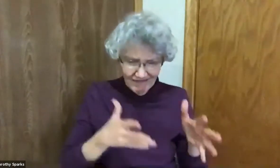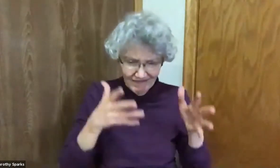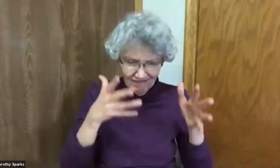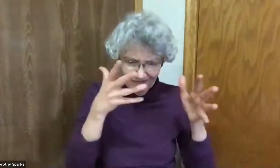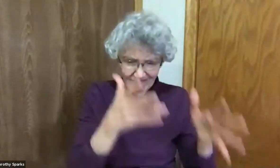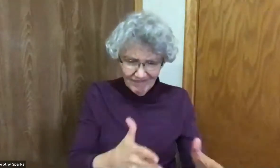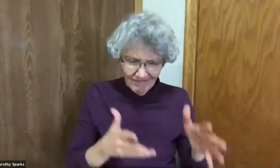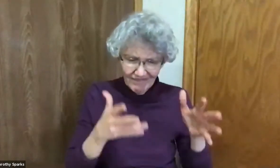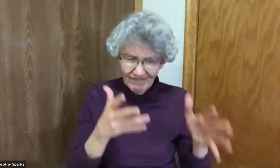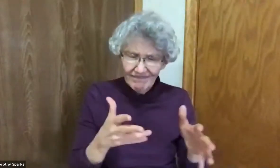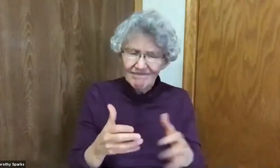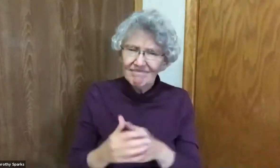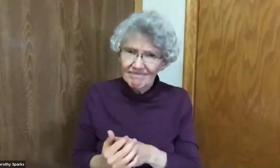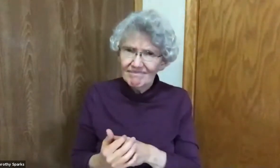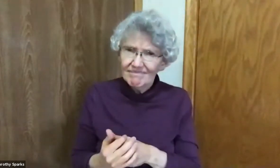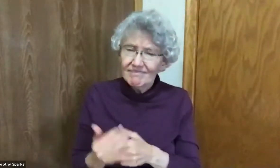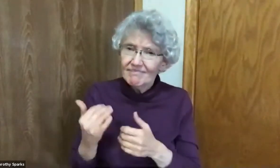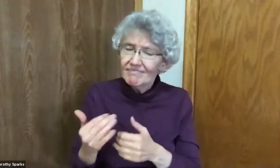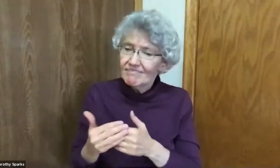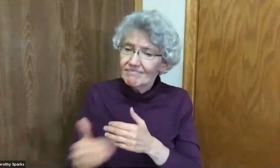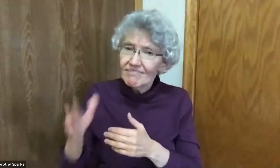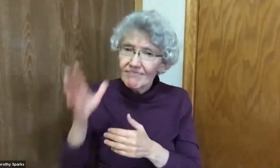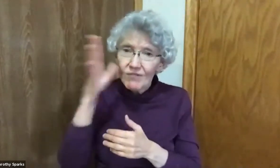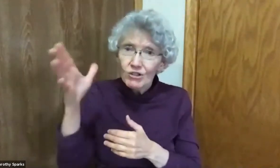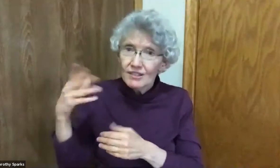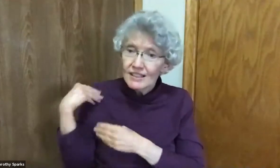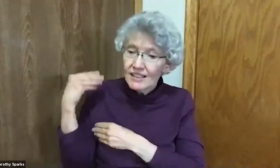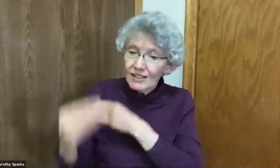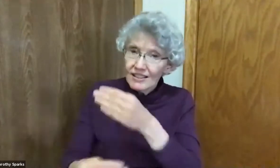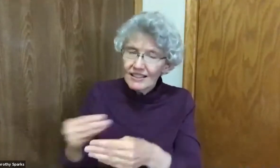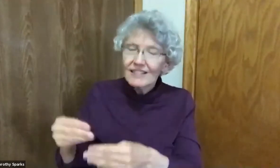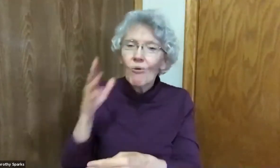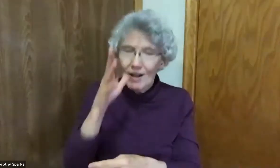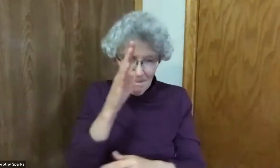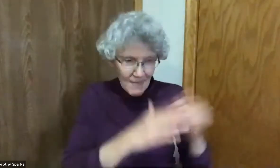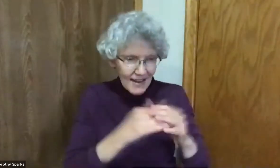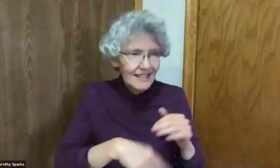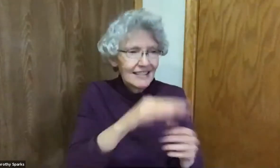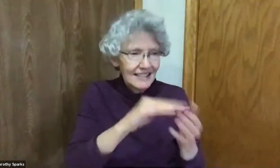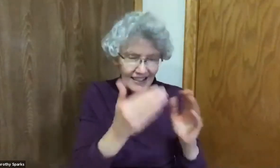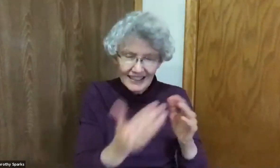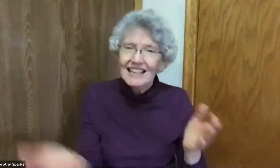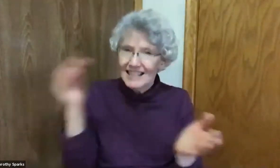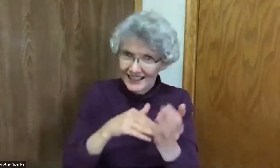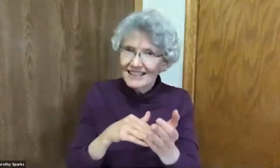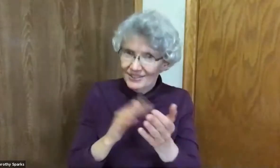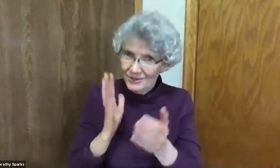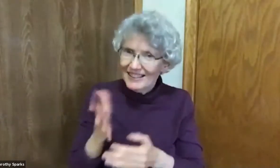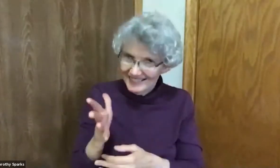Then they will rebuild the cities that have been in ruins for many generations.